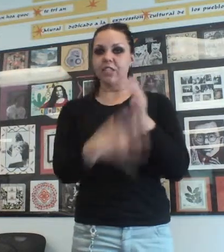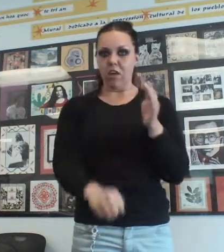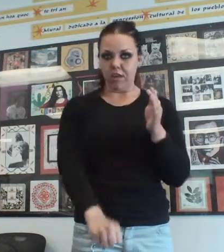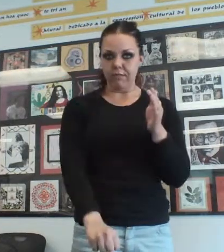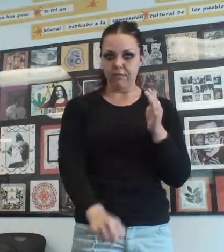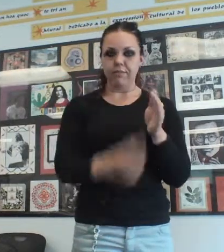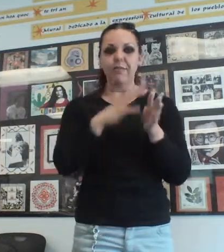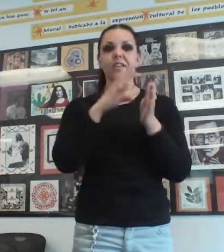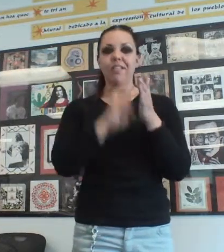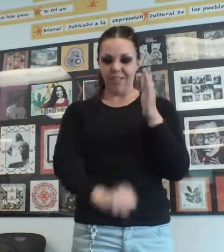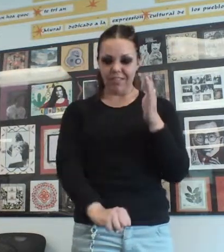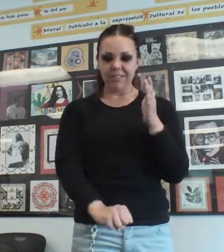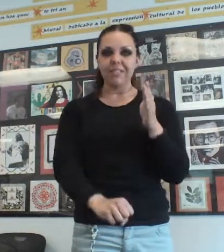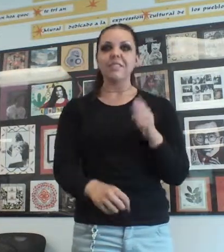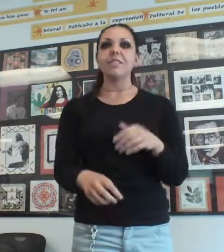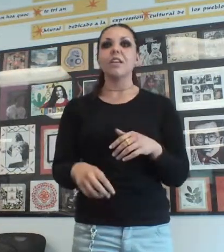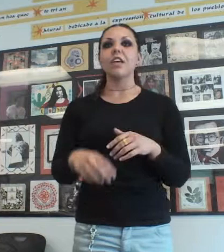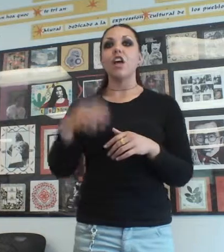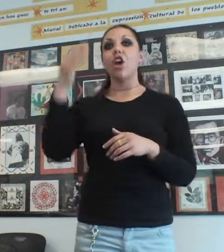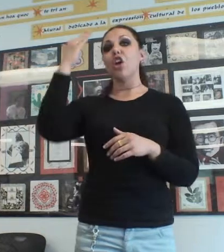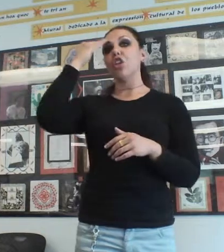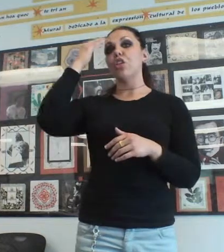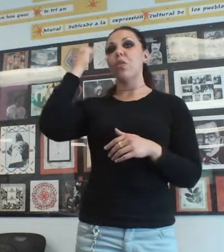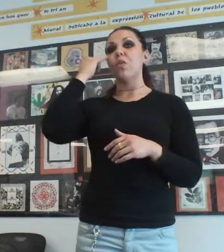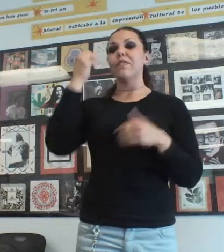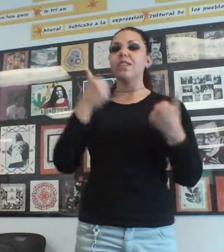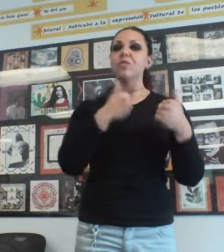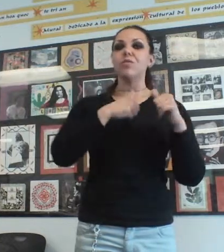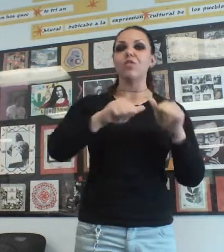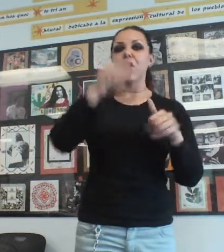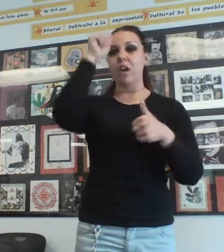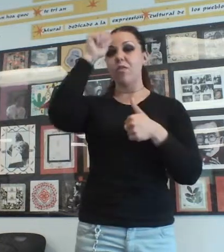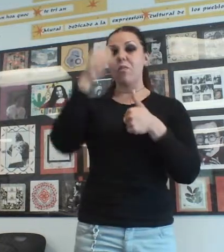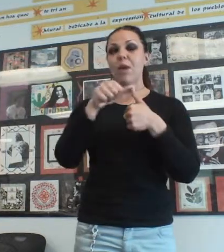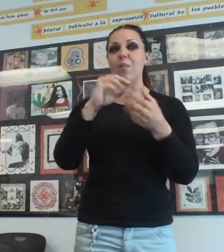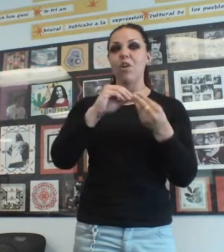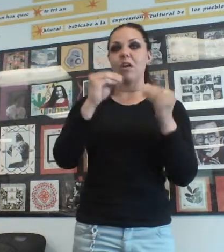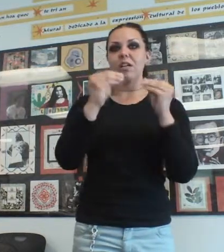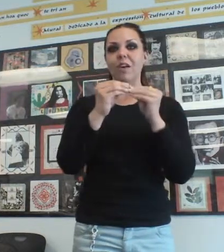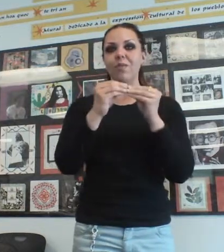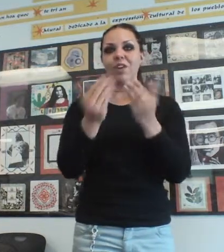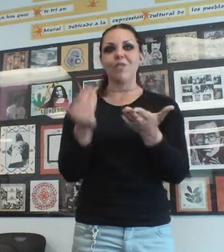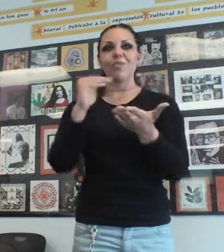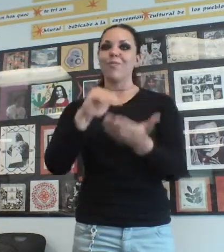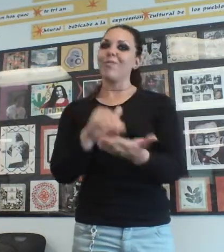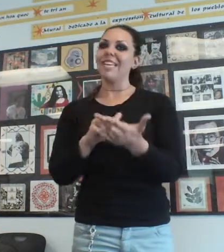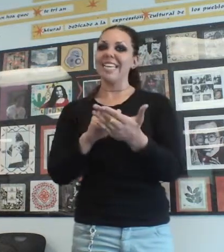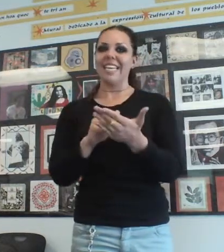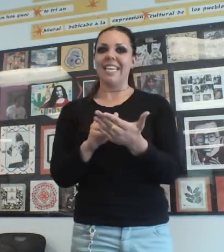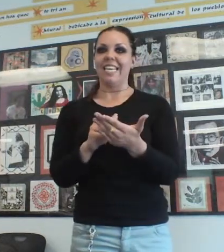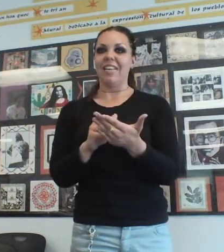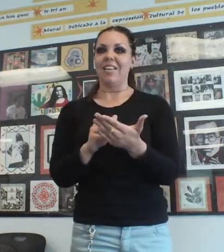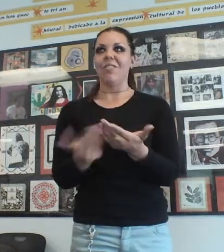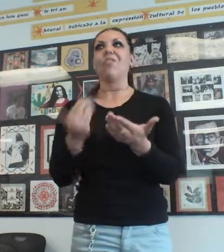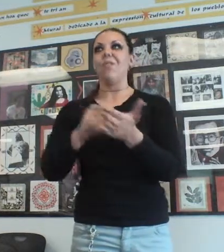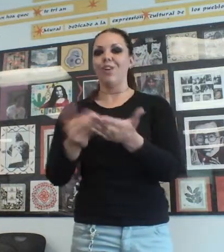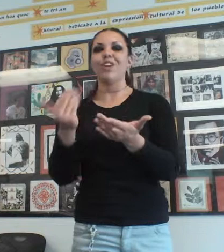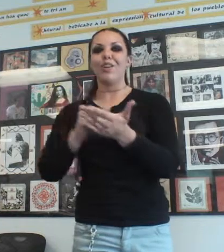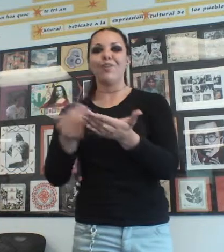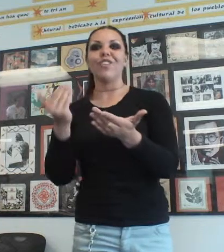a phone number, you repeat it several times. So repetition of something will get into long-term memory, and it'll stay in that little file cabinet that we